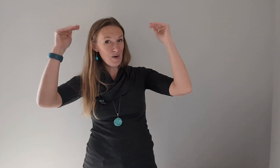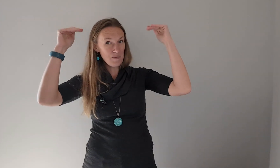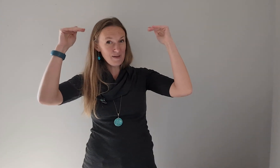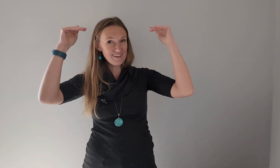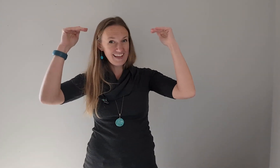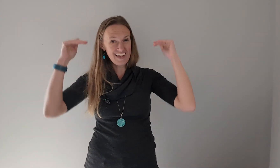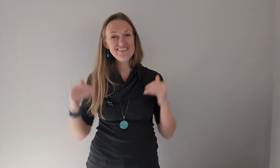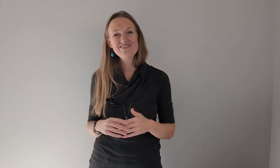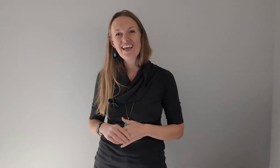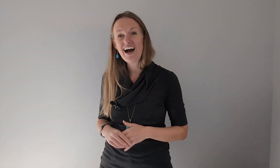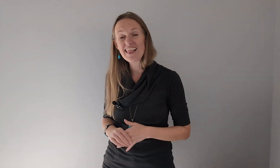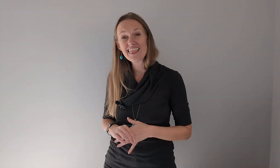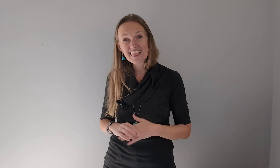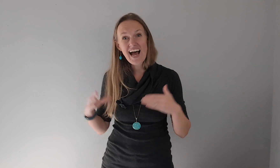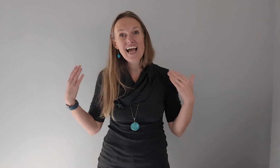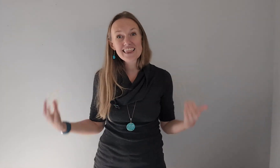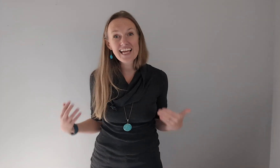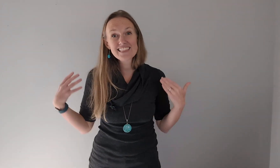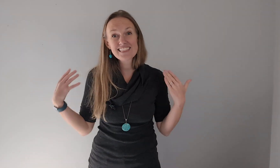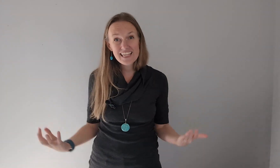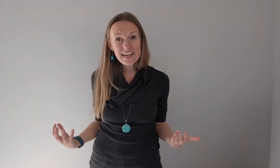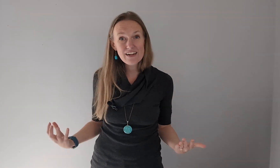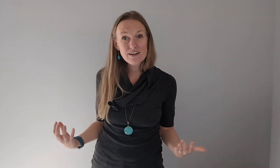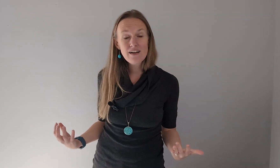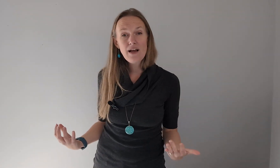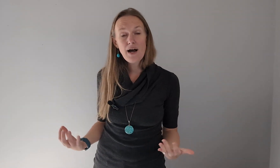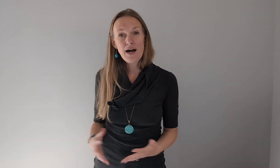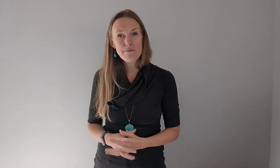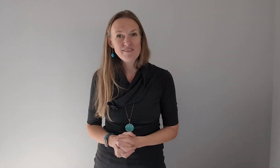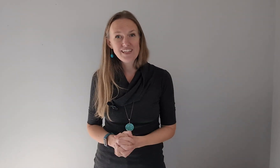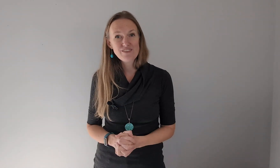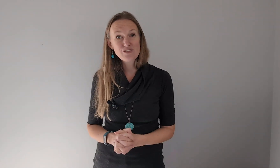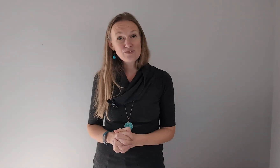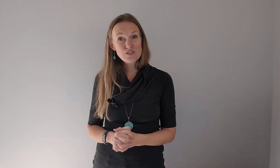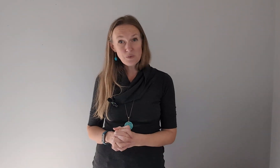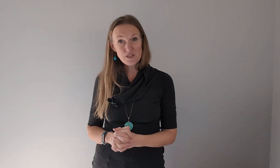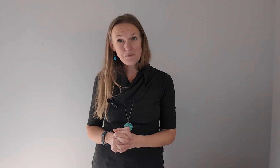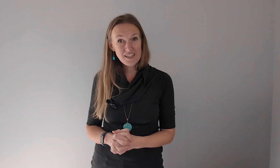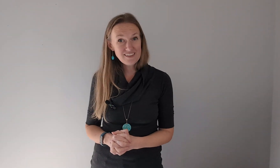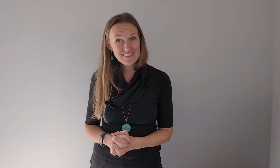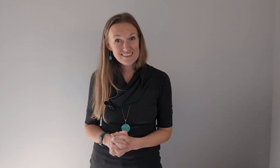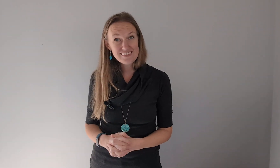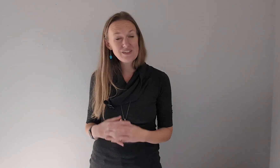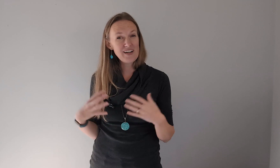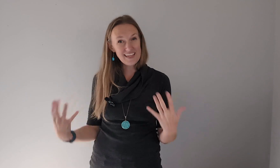hope. Okay? I like to gear my videos towards beginners. So I like to